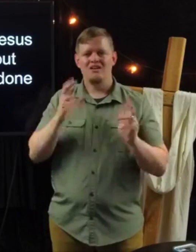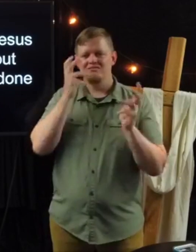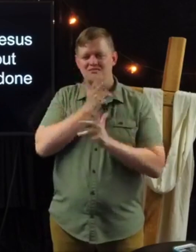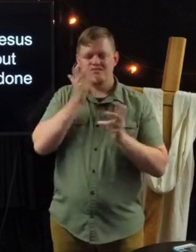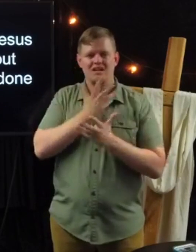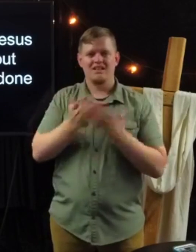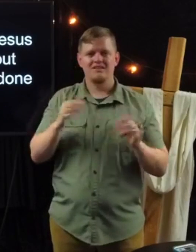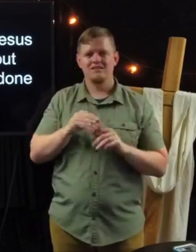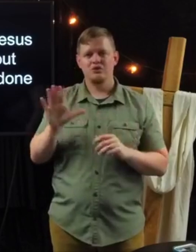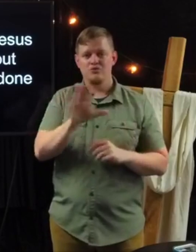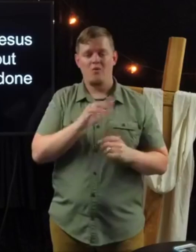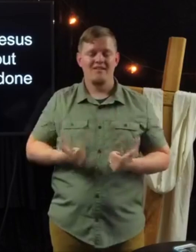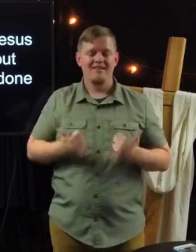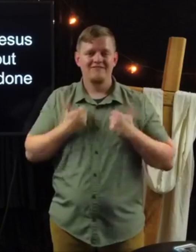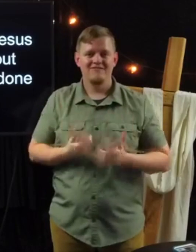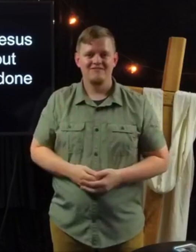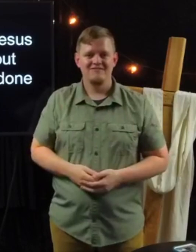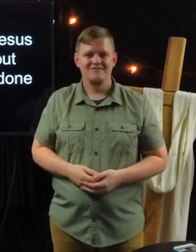God is doing awesome things in your life.